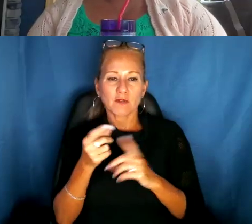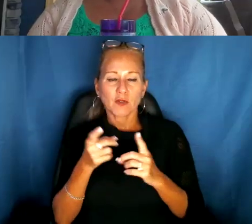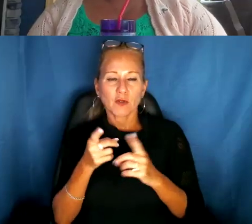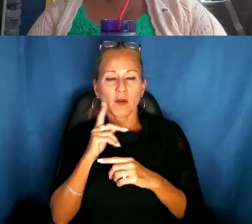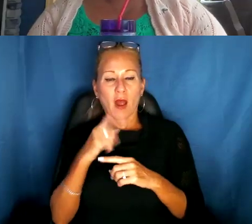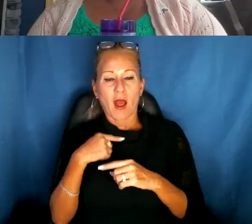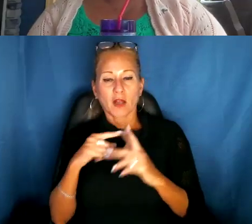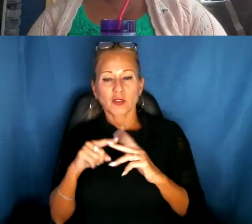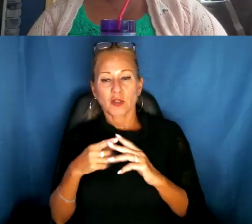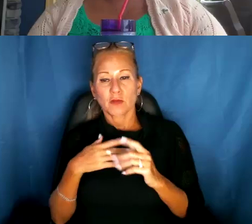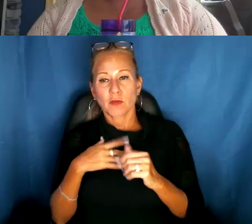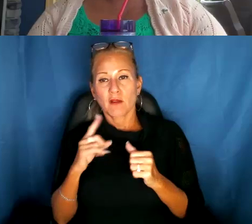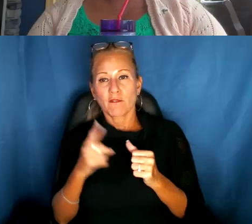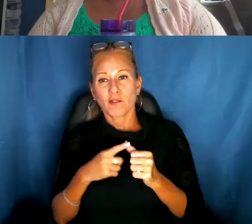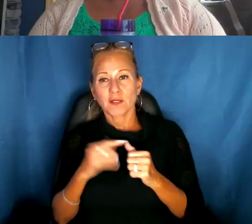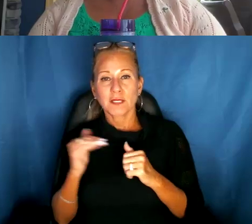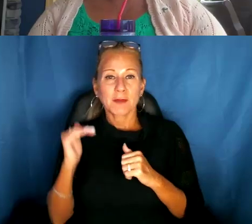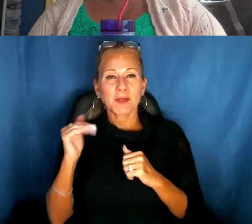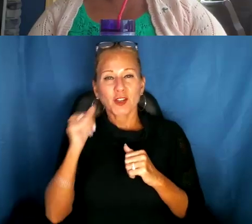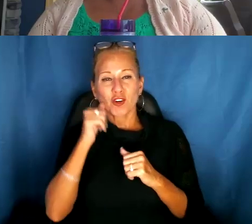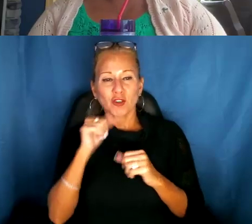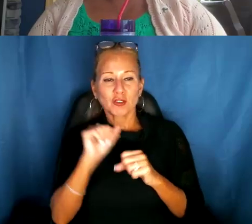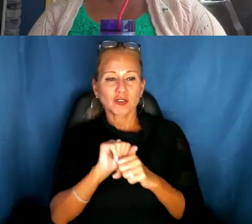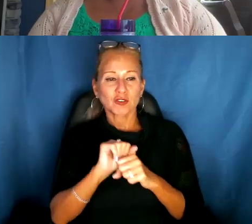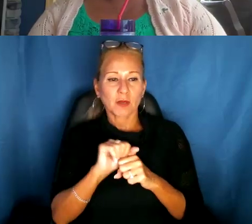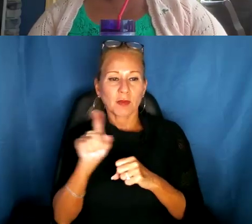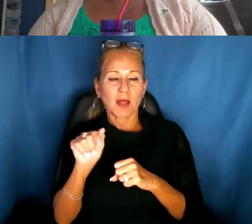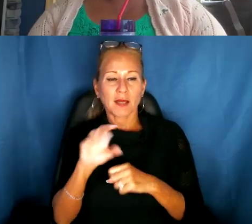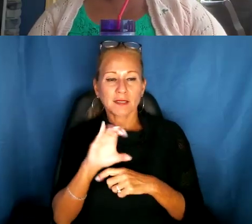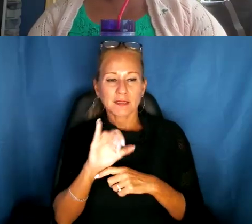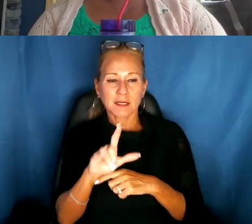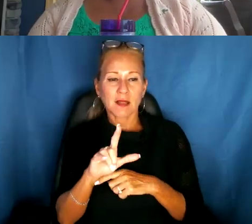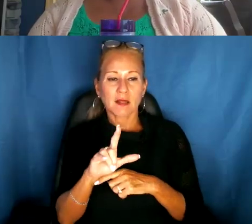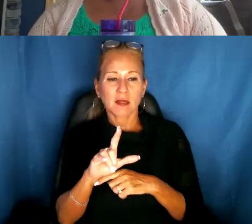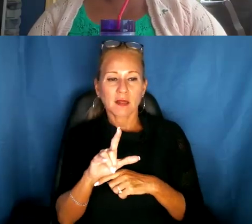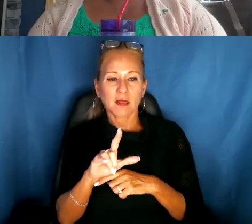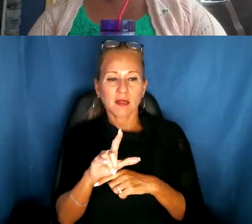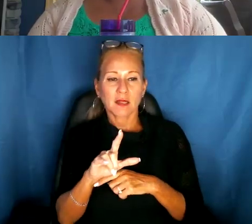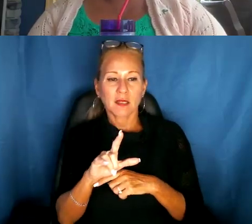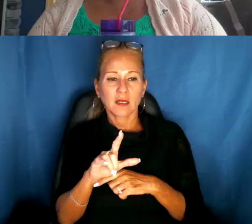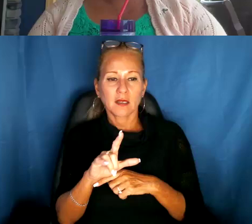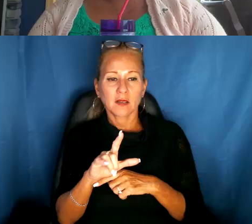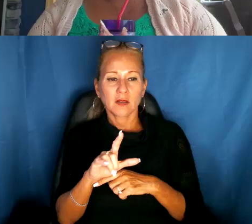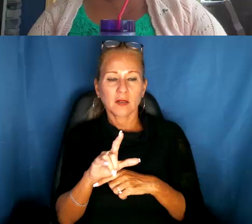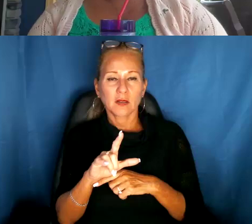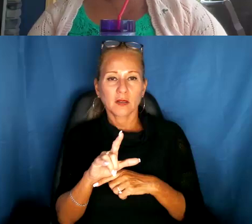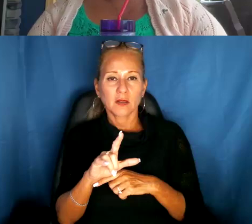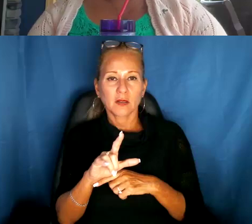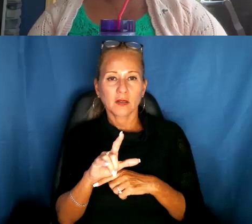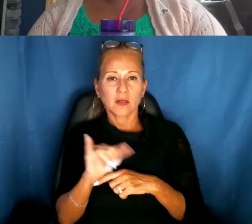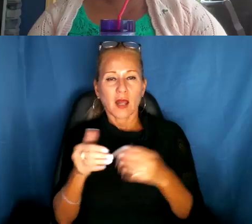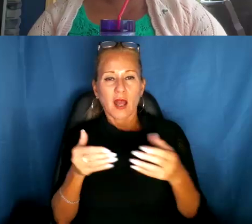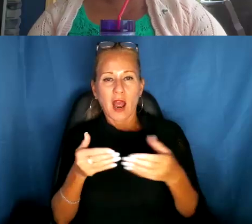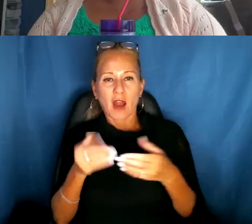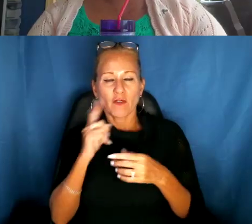said, I started out, my first big girl job was at ASL doing like hiring for